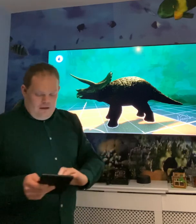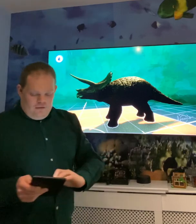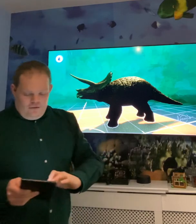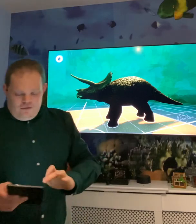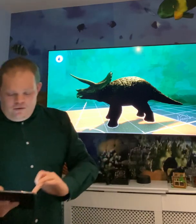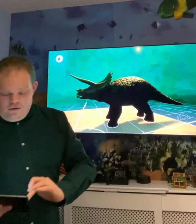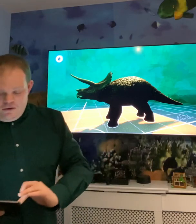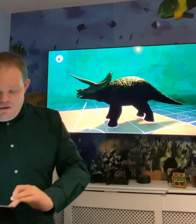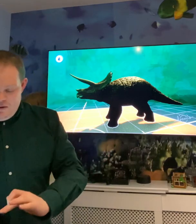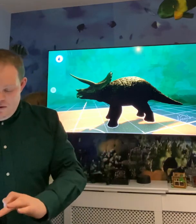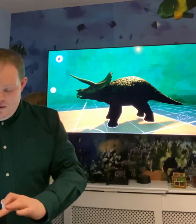length